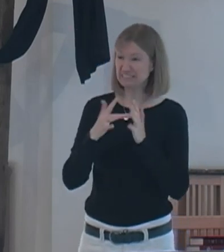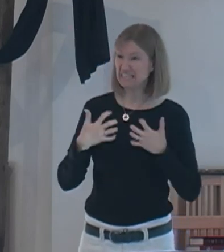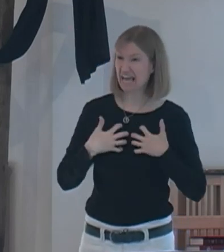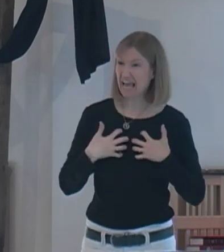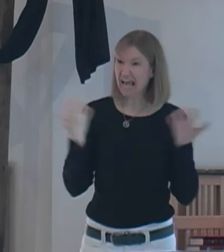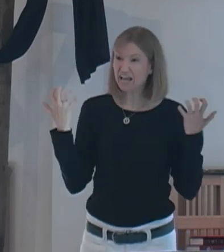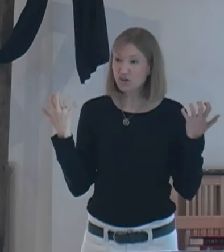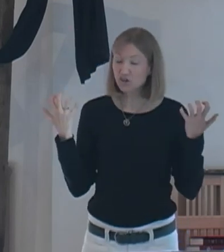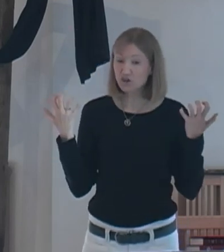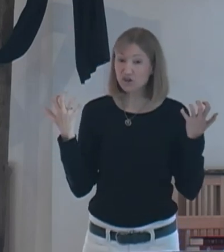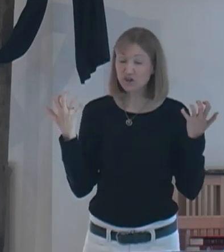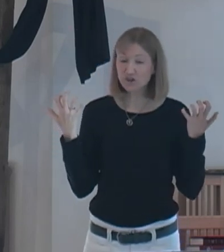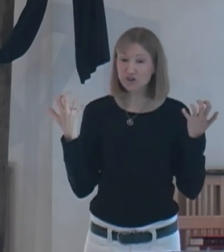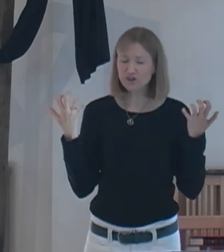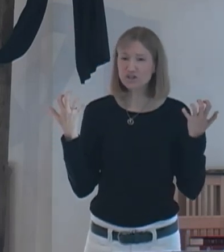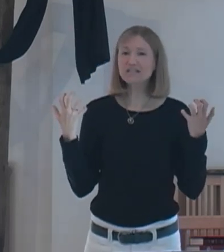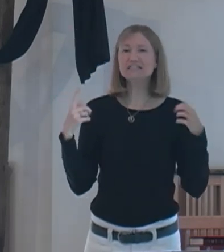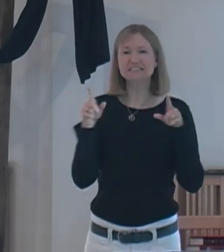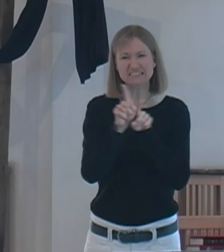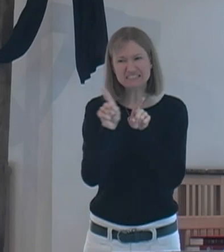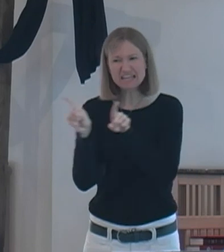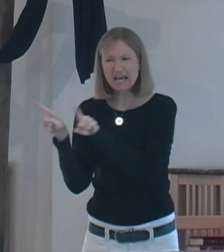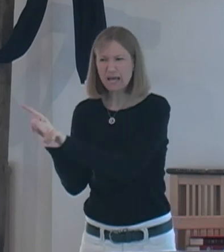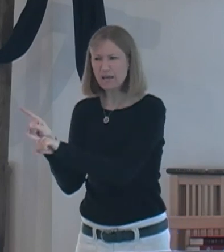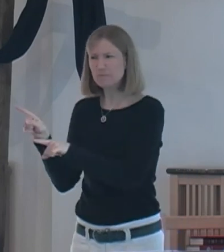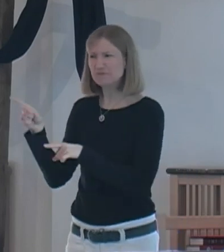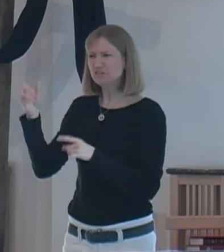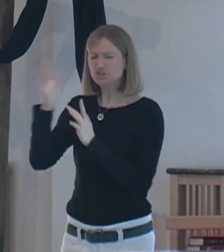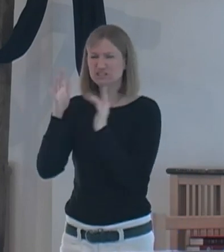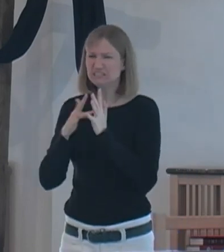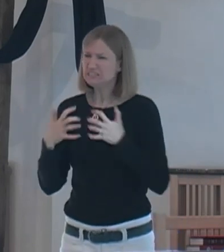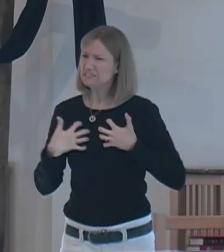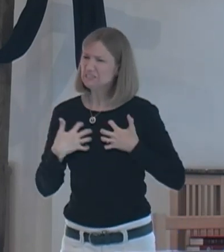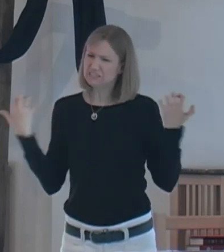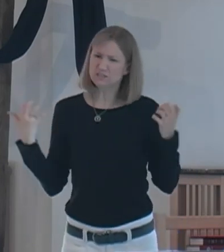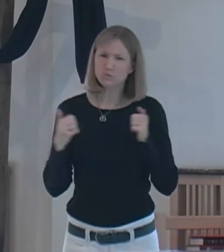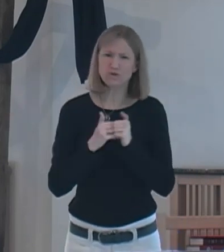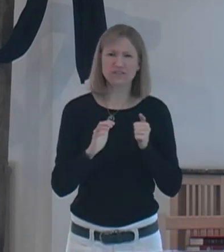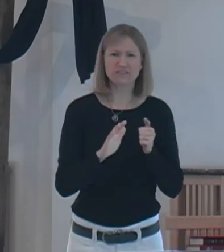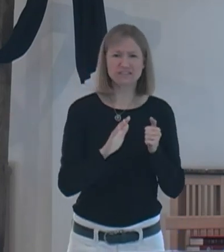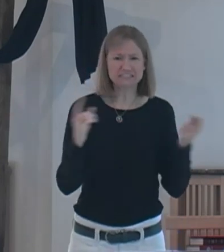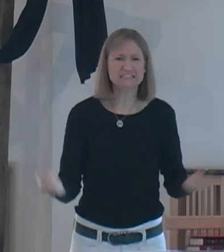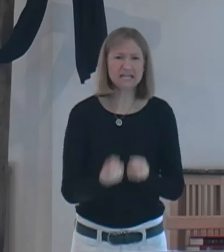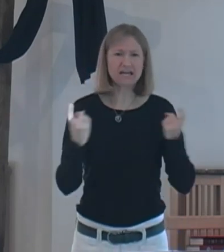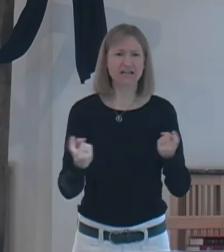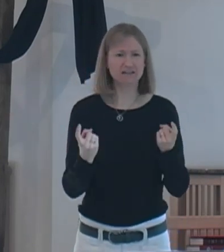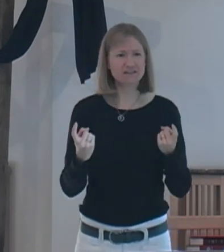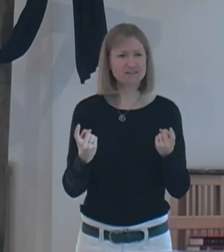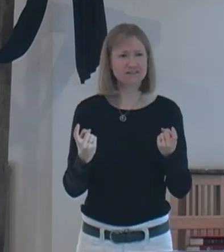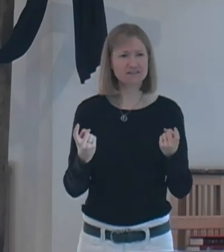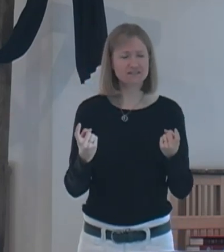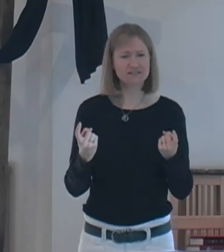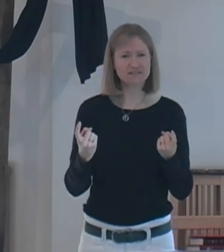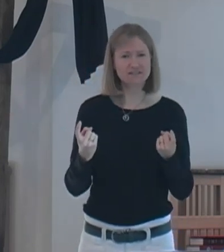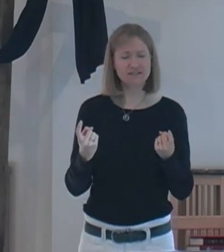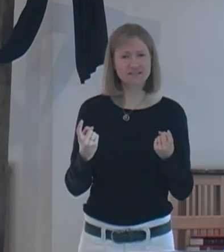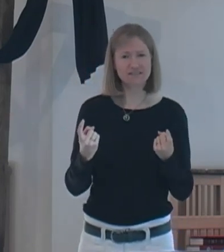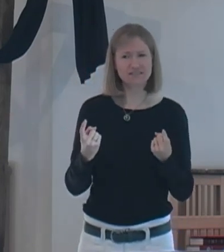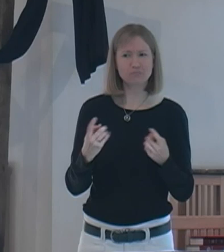same anger at the sin that twists us away from experiencing God's blessing. It was that anger that